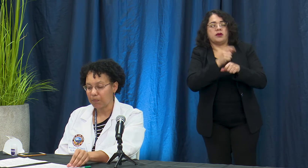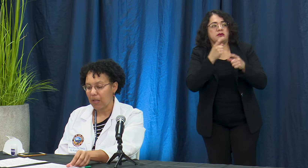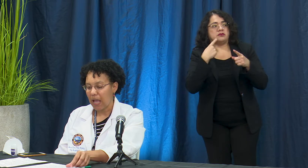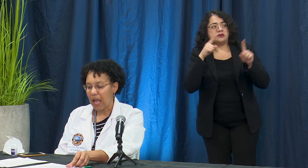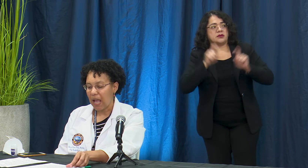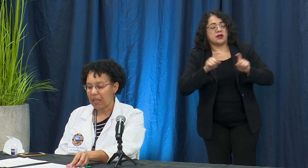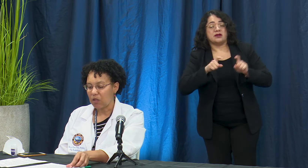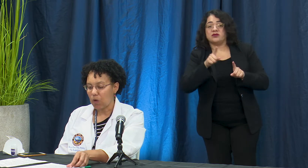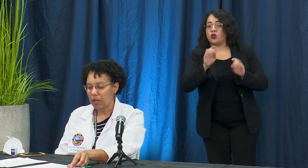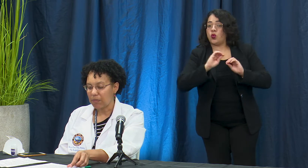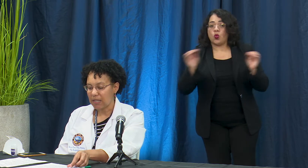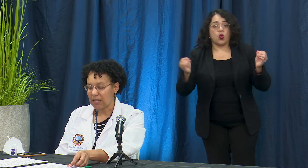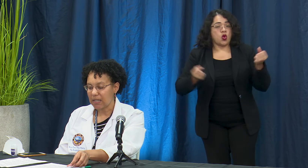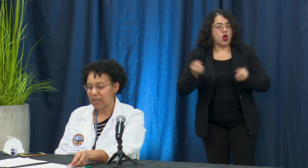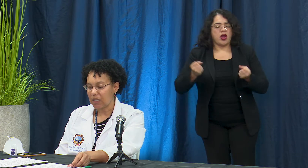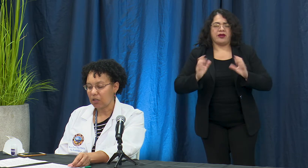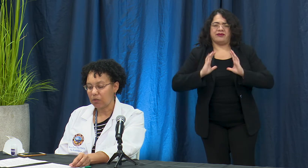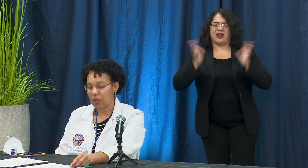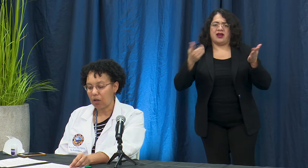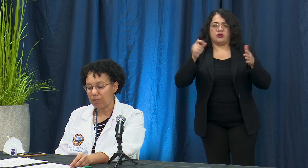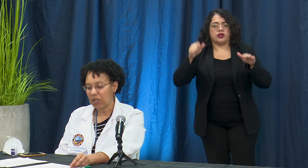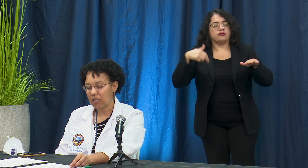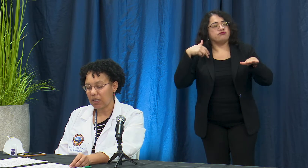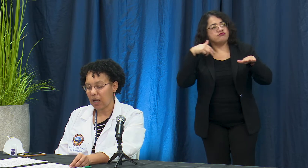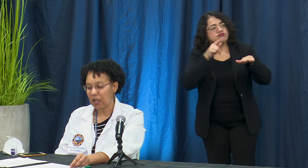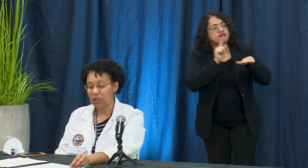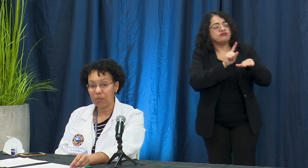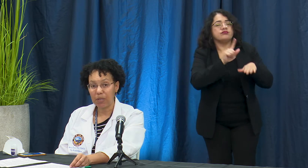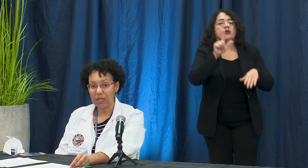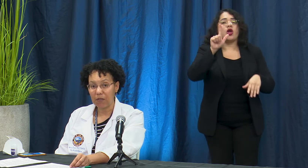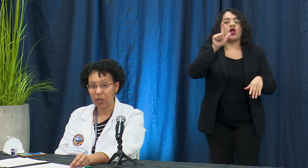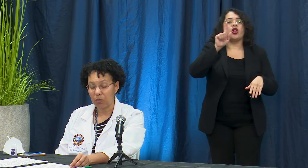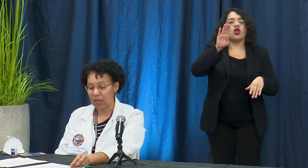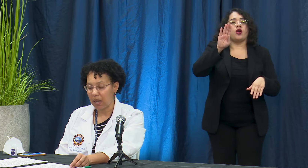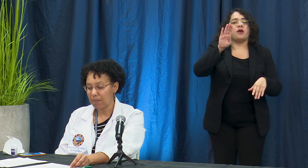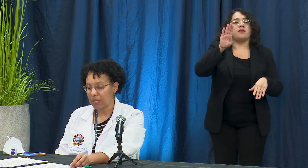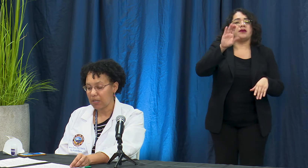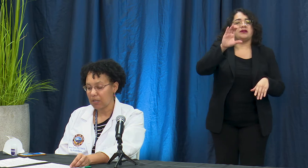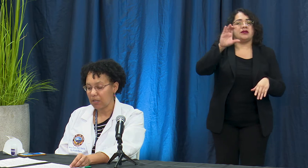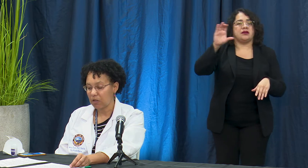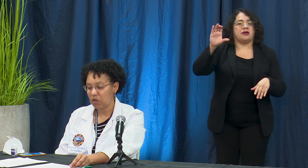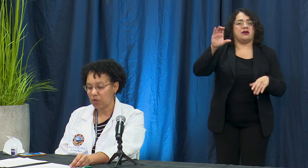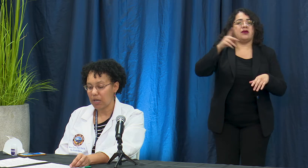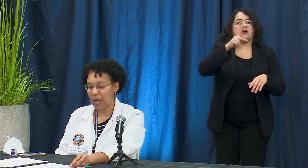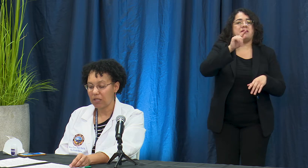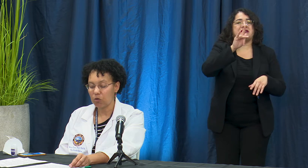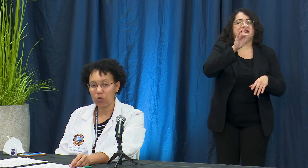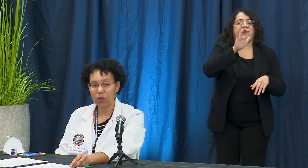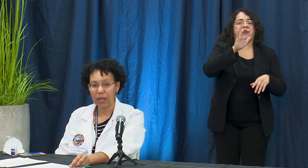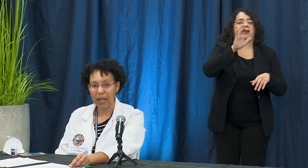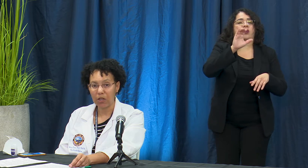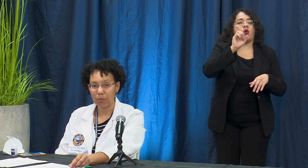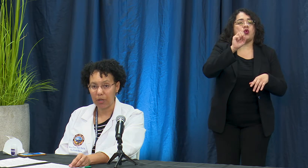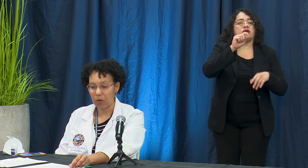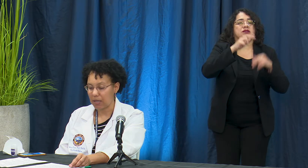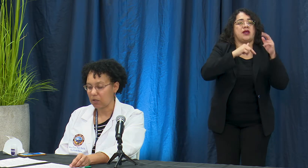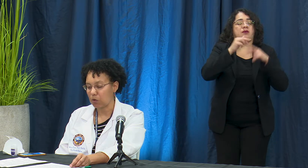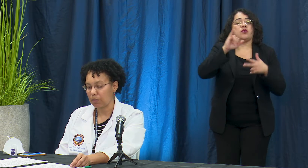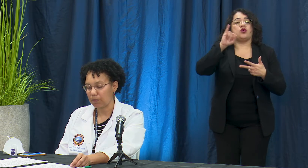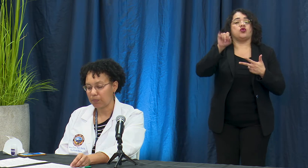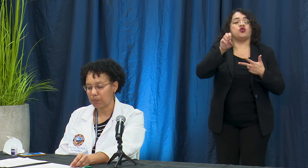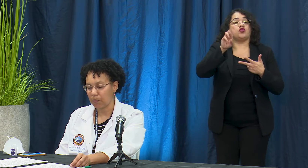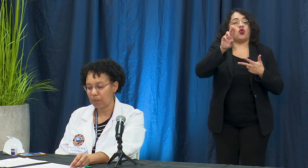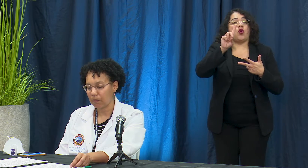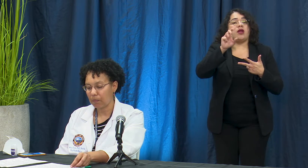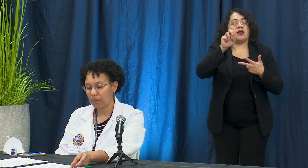car. And these walk-up testing sites include the Long Beach City College Pacific Coast Campus, Jordan High School, and Cabrillo High